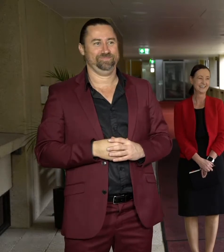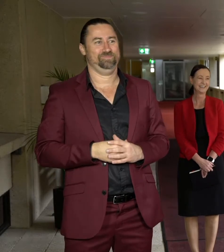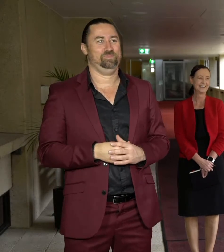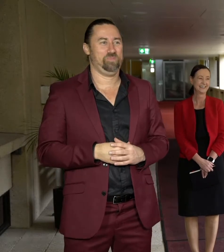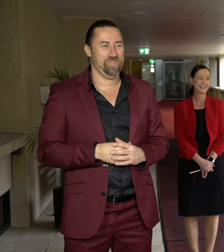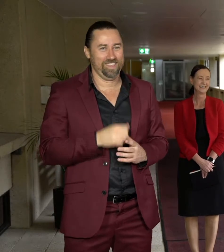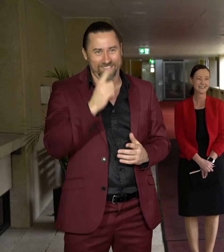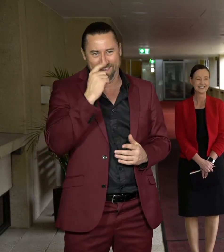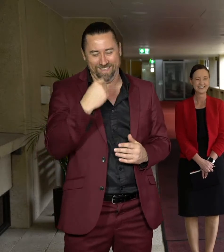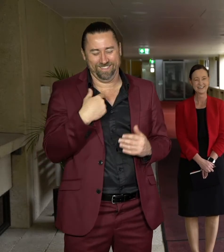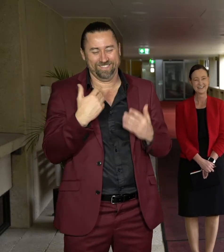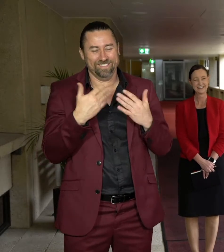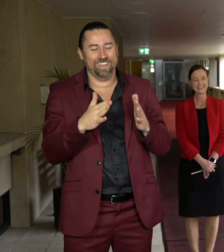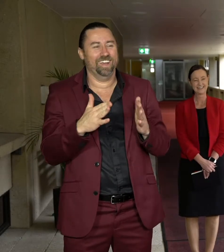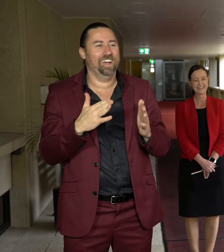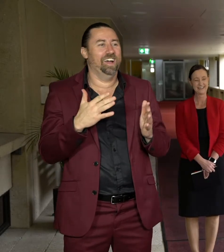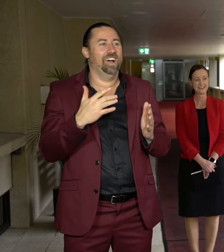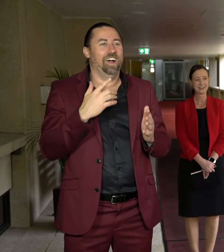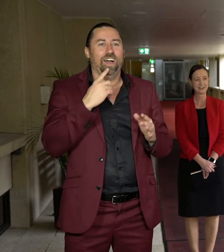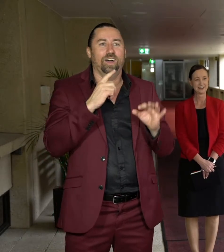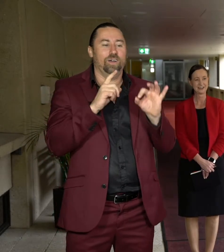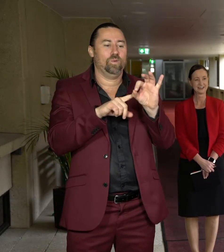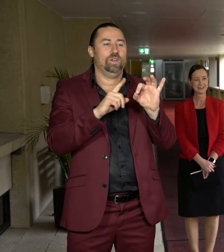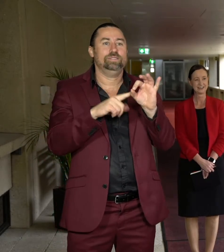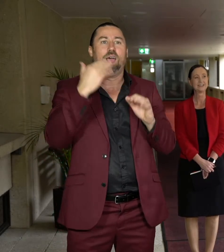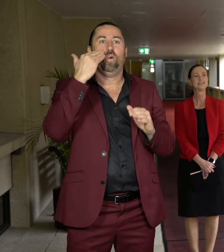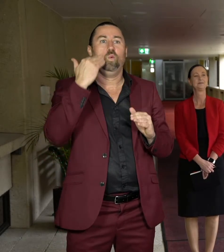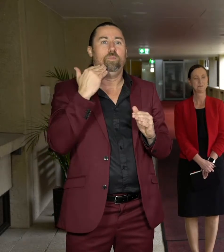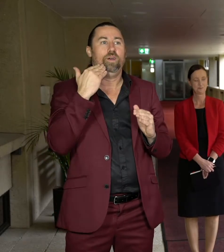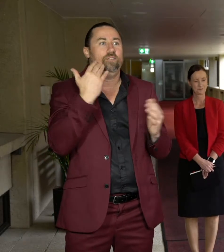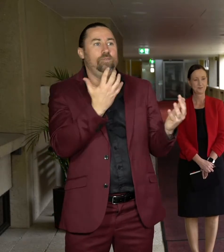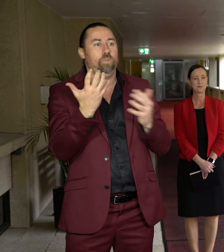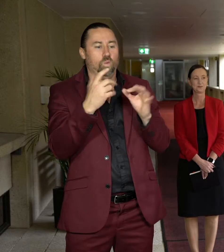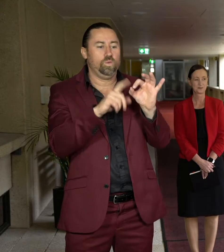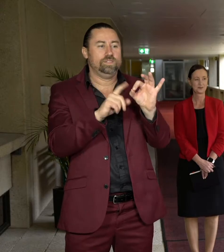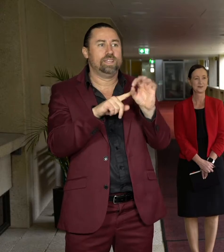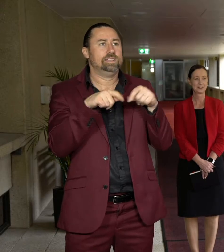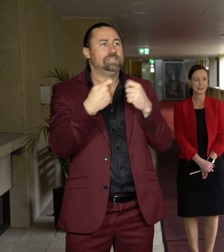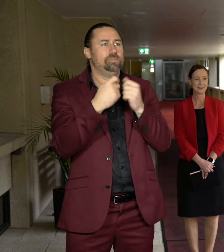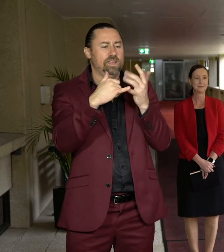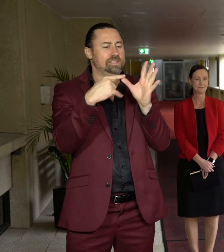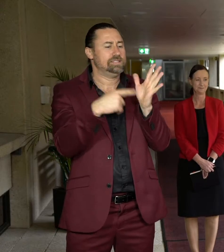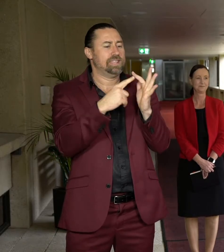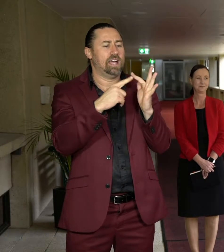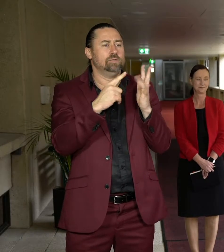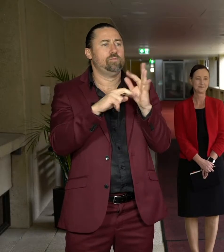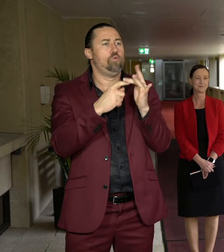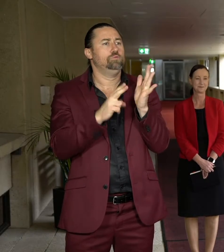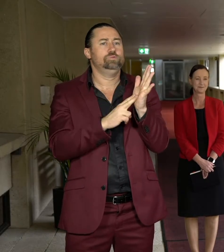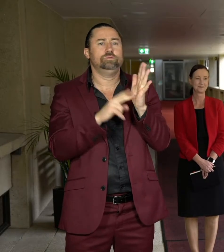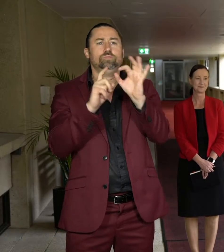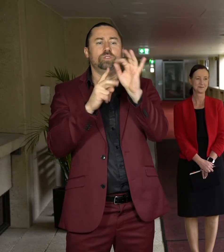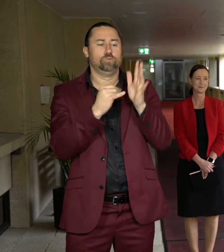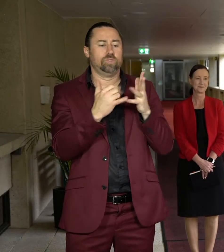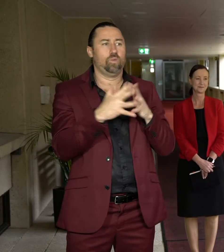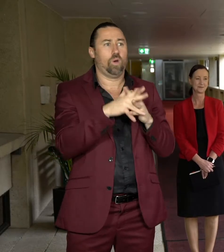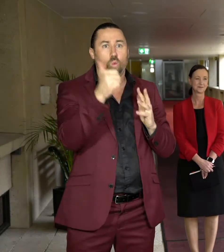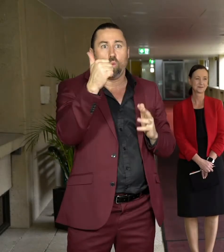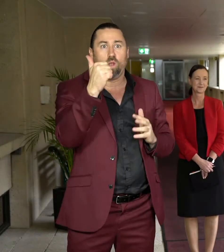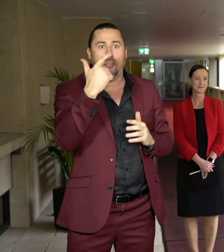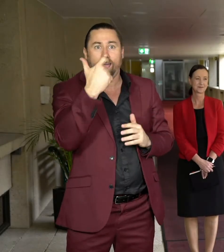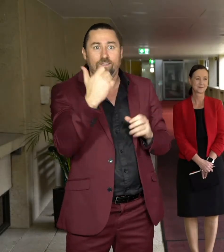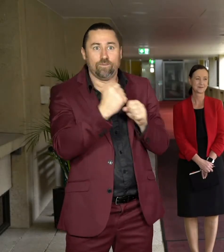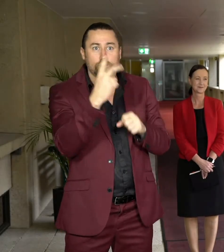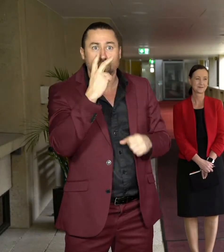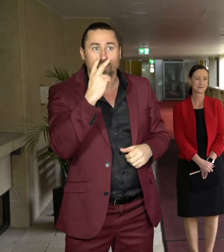Can I start by wishing the Queensland Women's State of Origin team all the best for their match tonight. We hope they, and we are